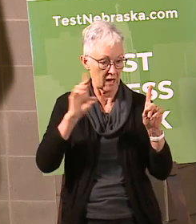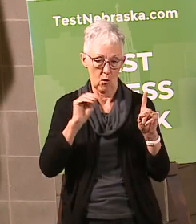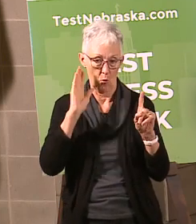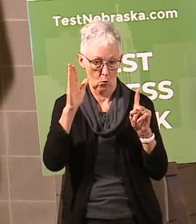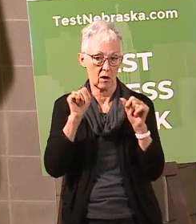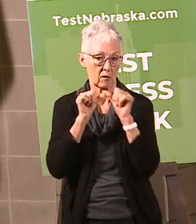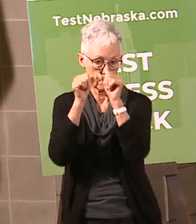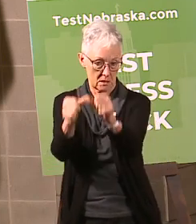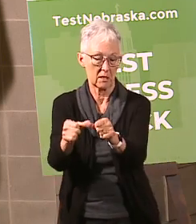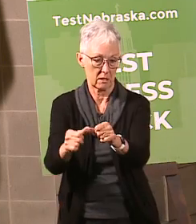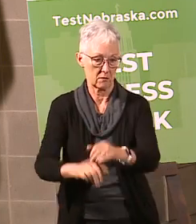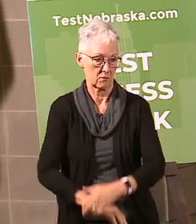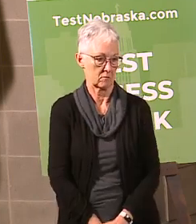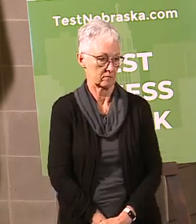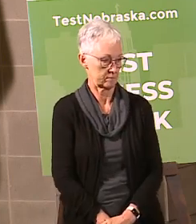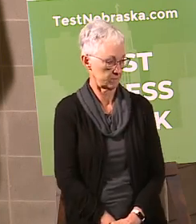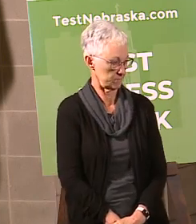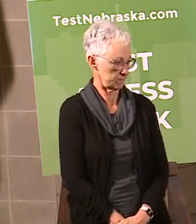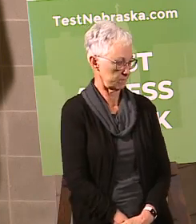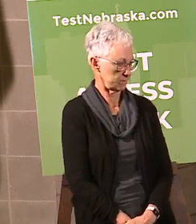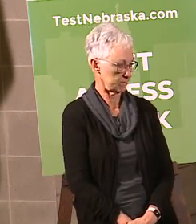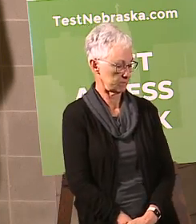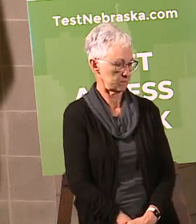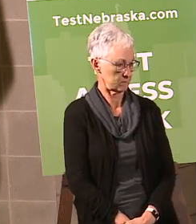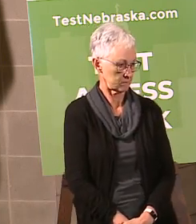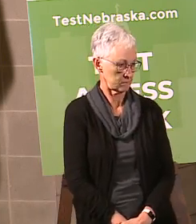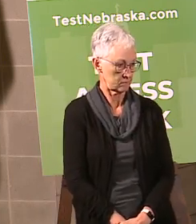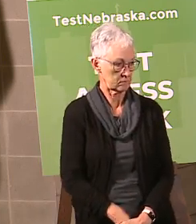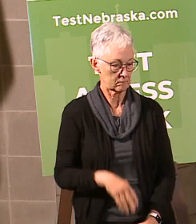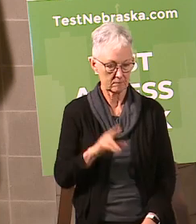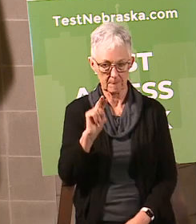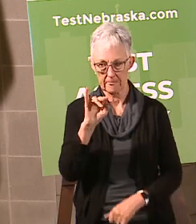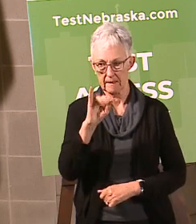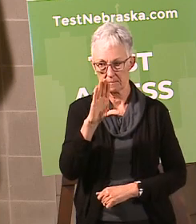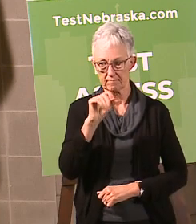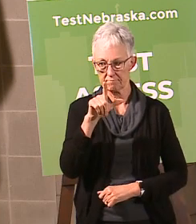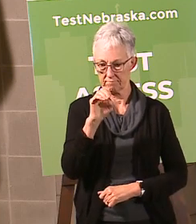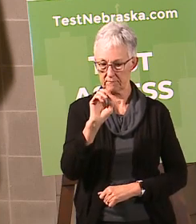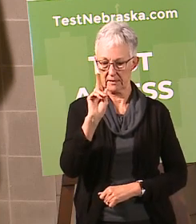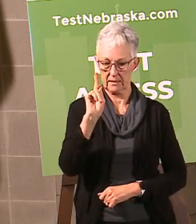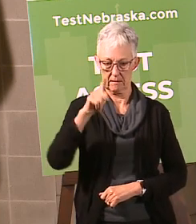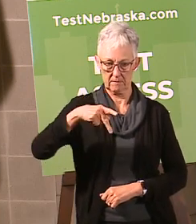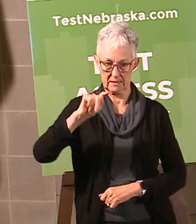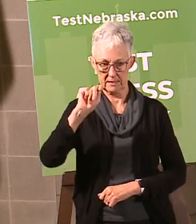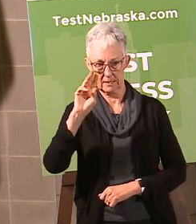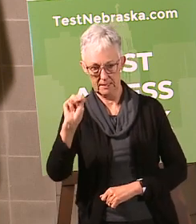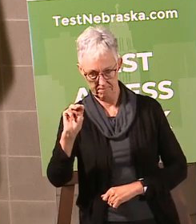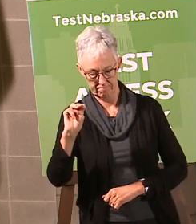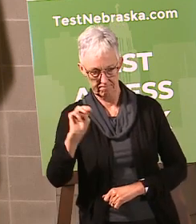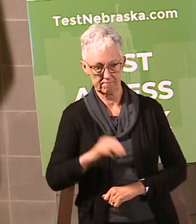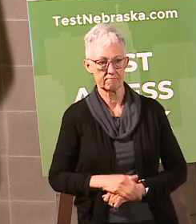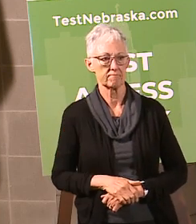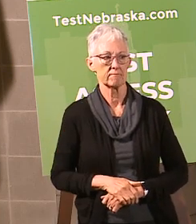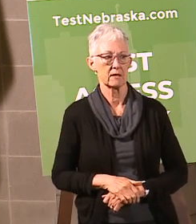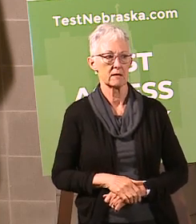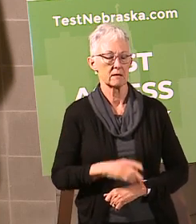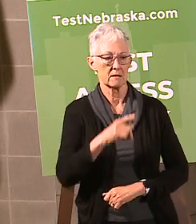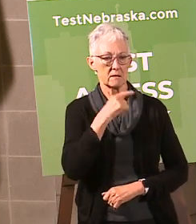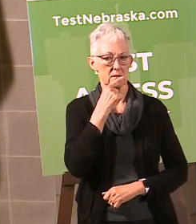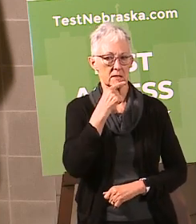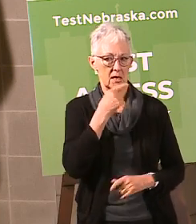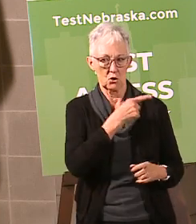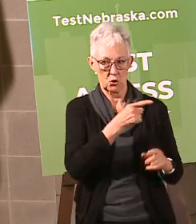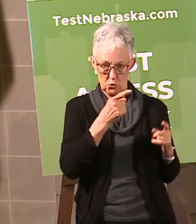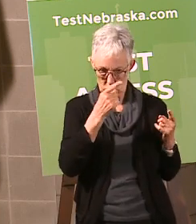Nicole Ebat, KPTM. Now that Nebraska inmate has tested positive for COVID, has the governor reconsidered his stance testing